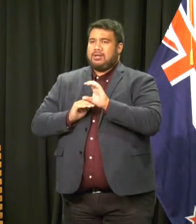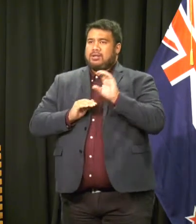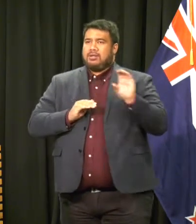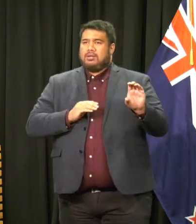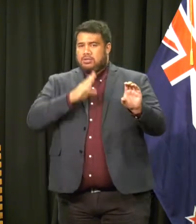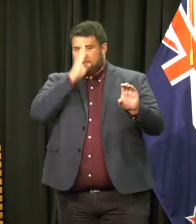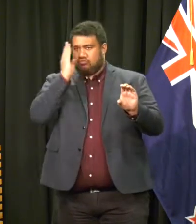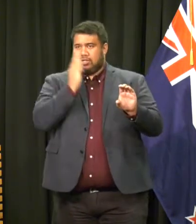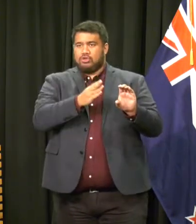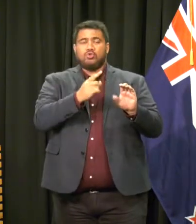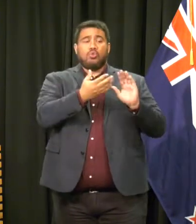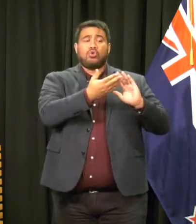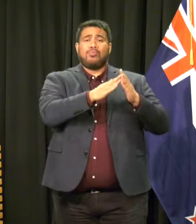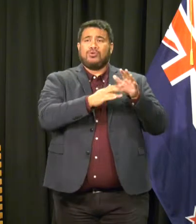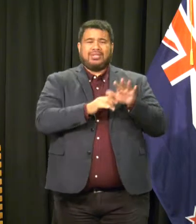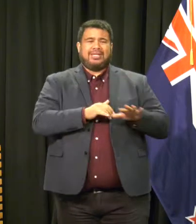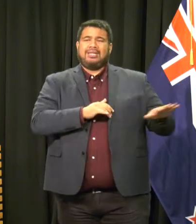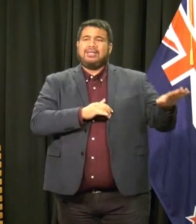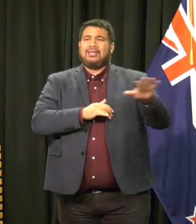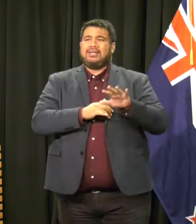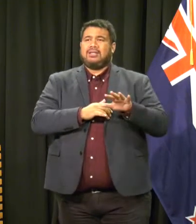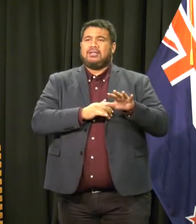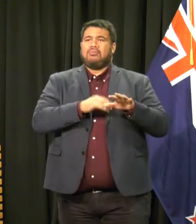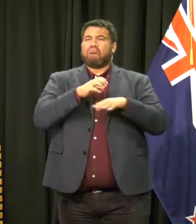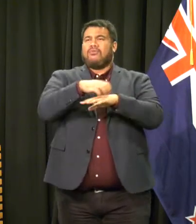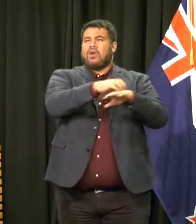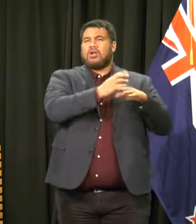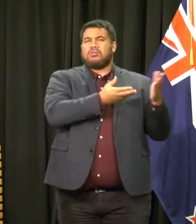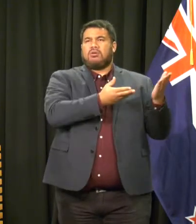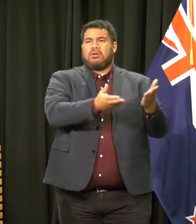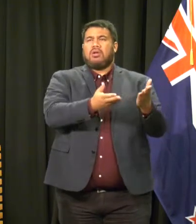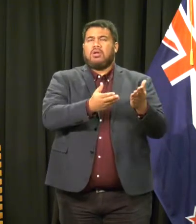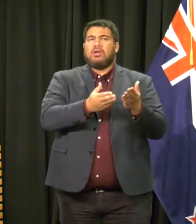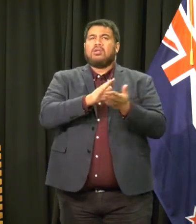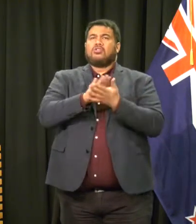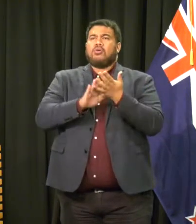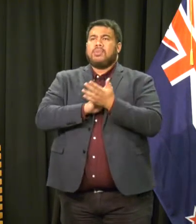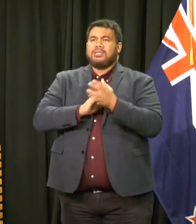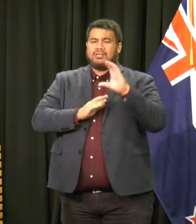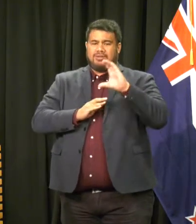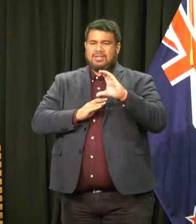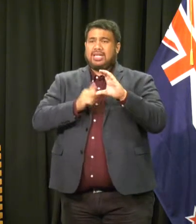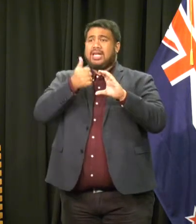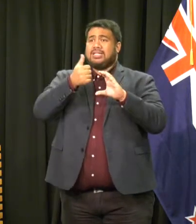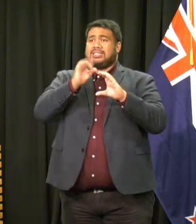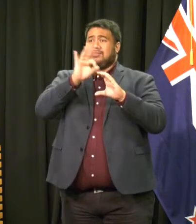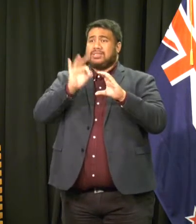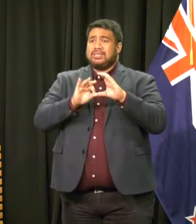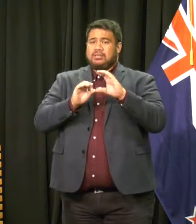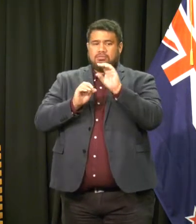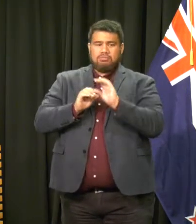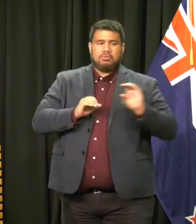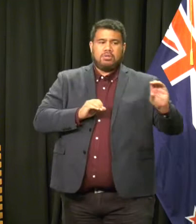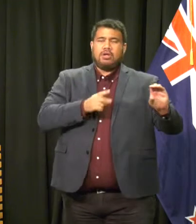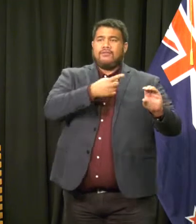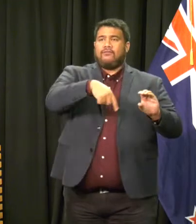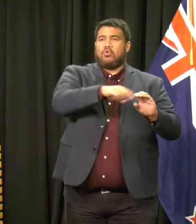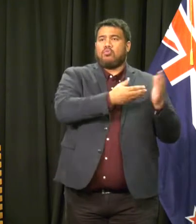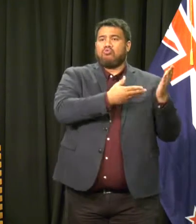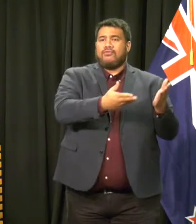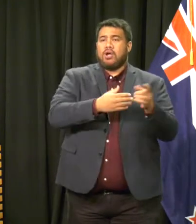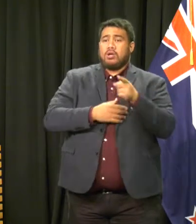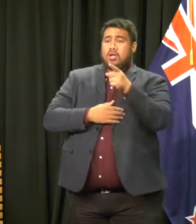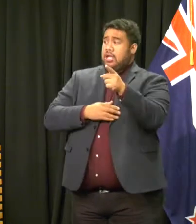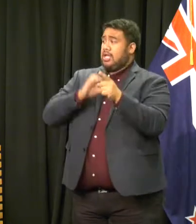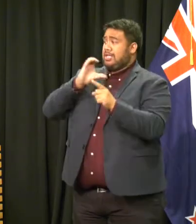directly to community and providers, so over 60% of the package. The CEO's told us that